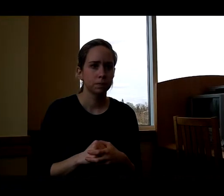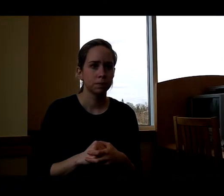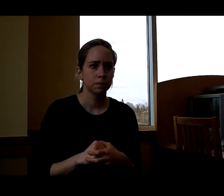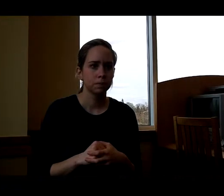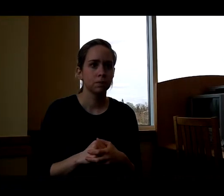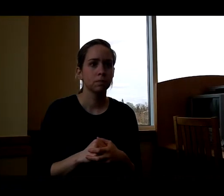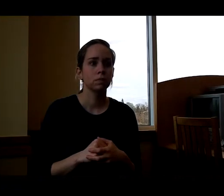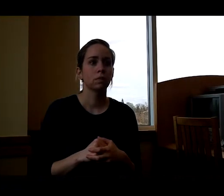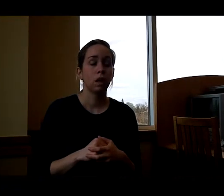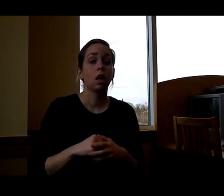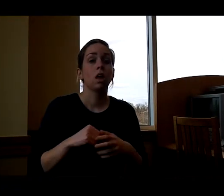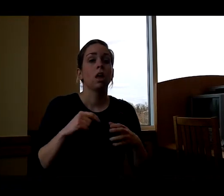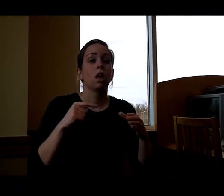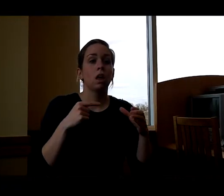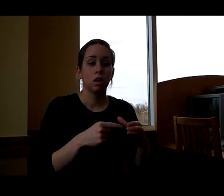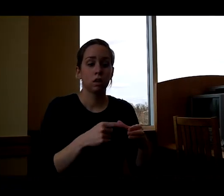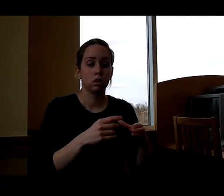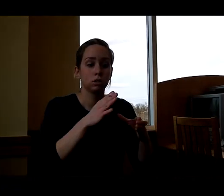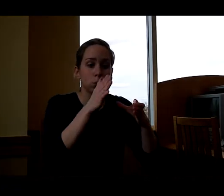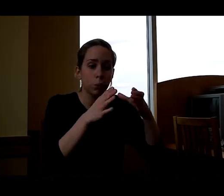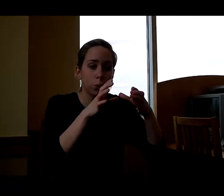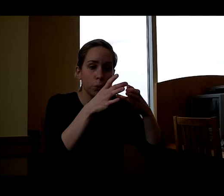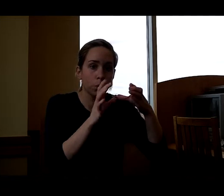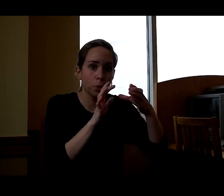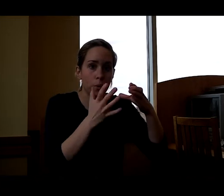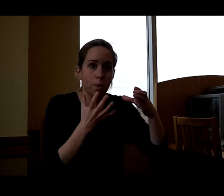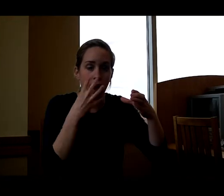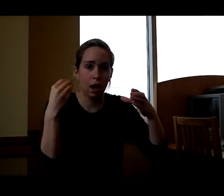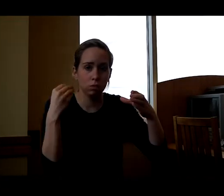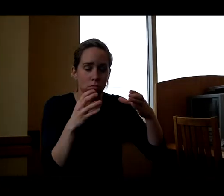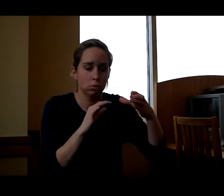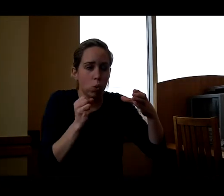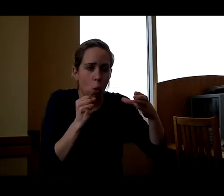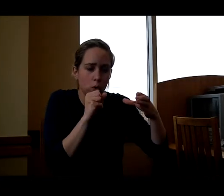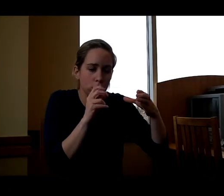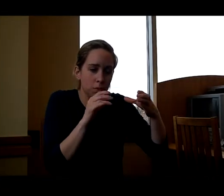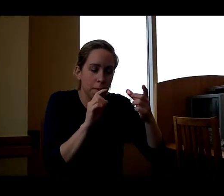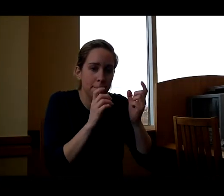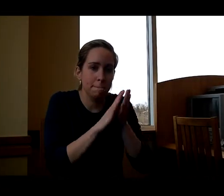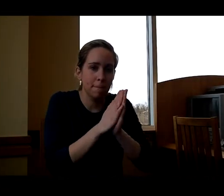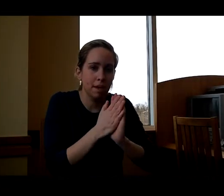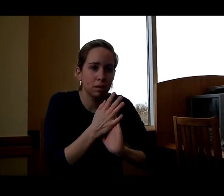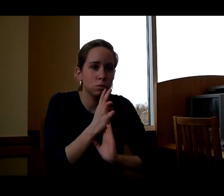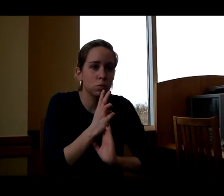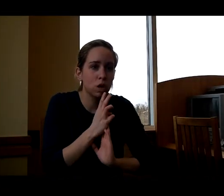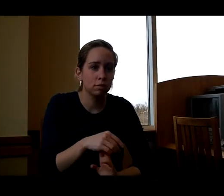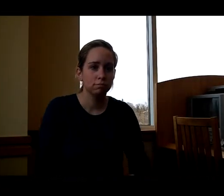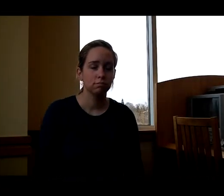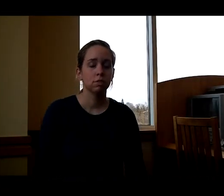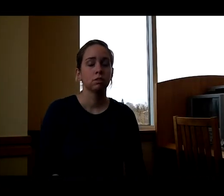cools and turns to water, collecting the outside of the Pepsi. That's condensation. There are 100 examples. Everybody got this? We'll